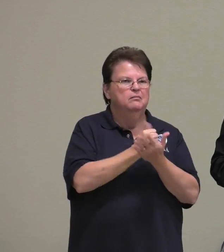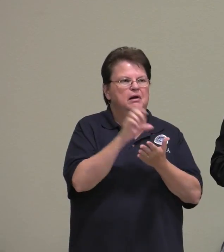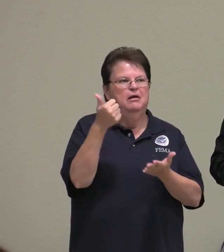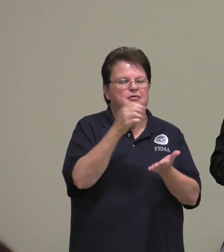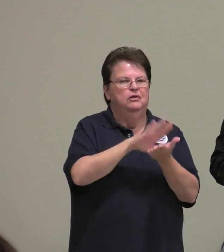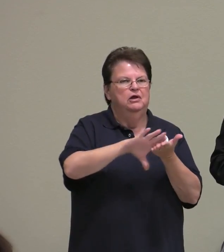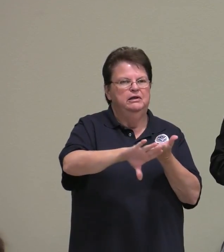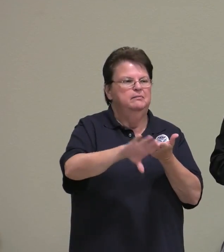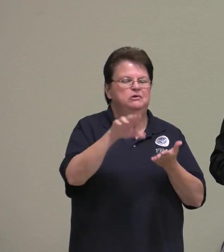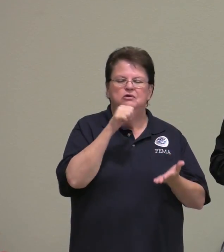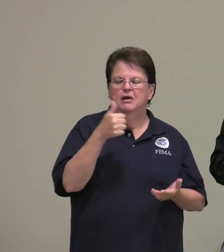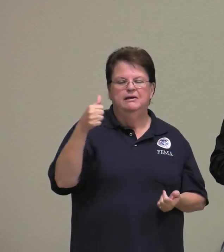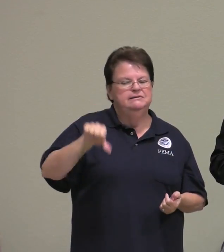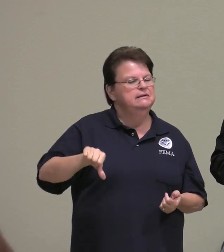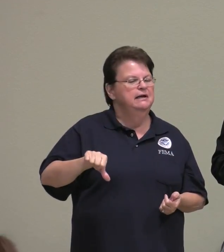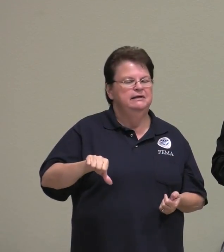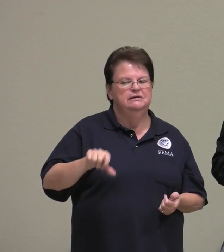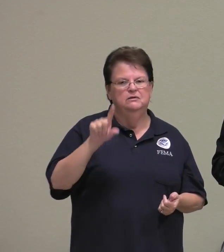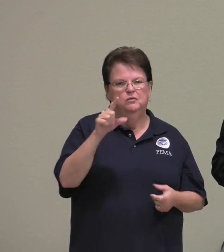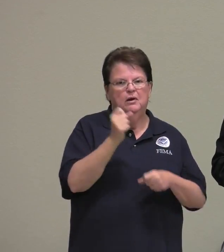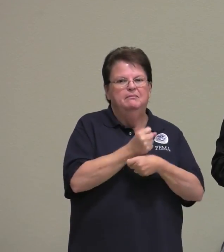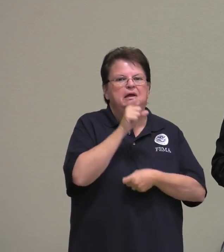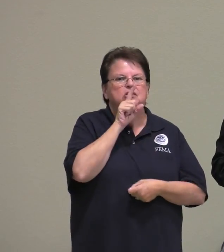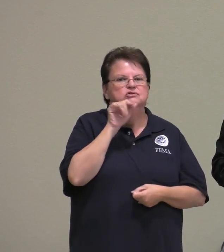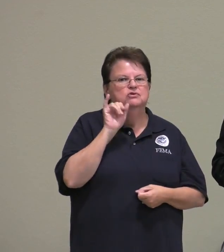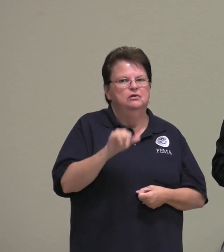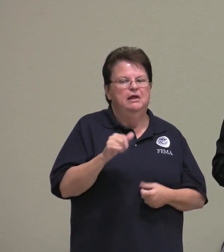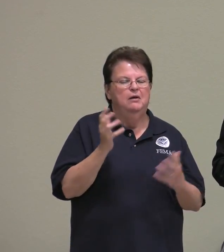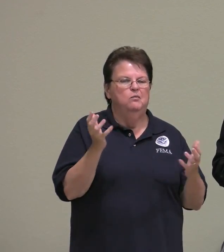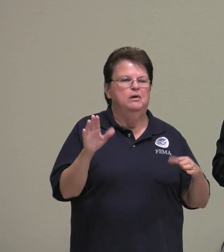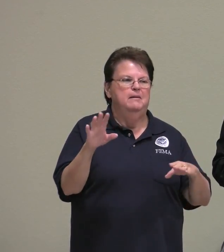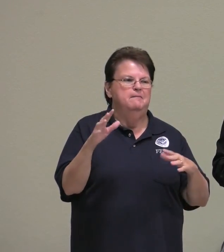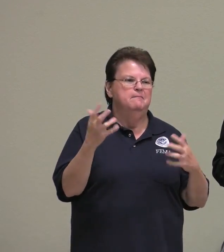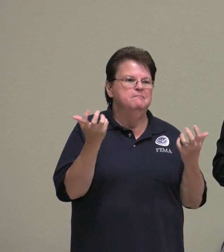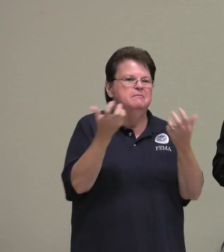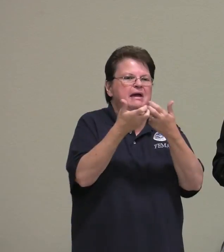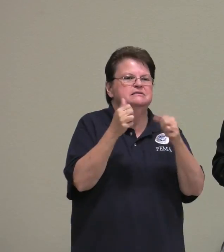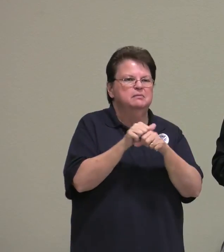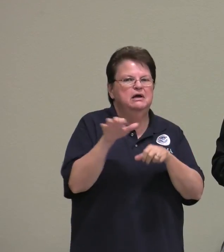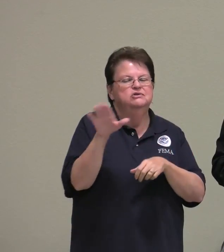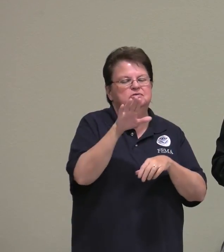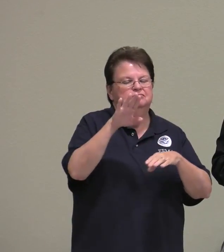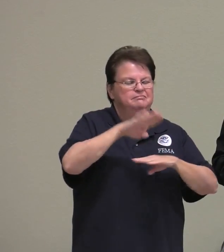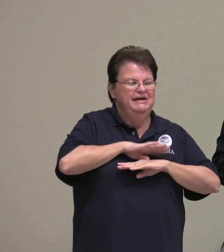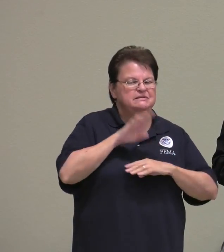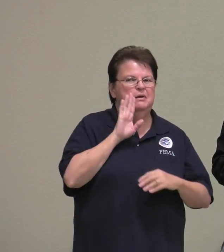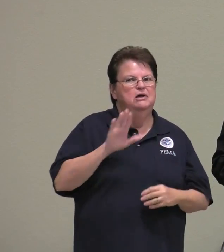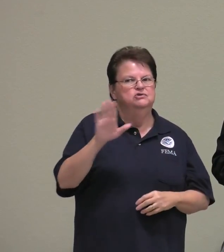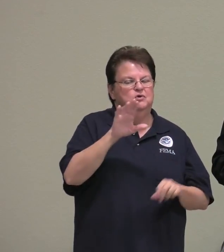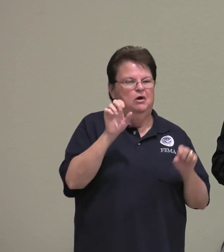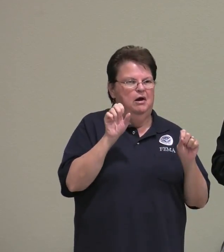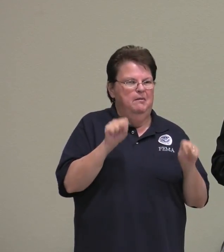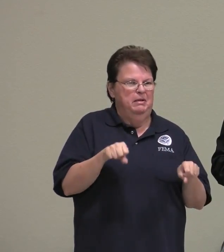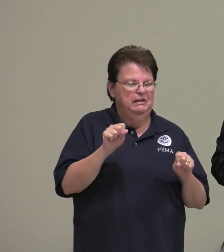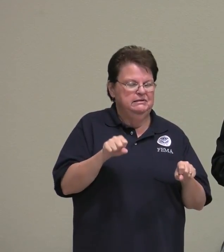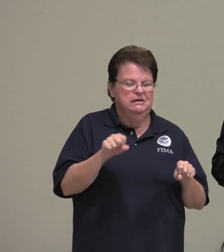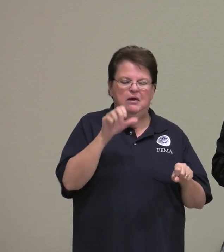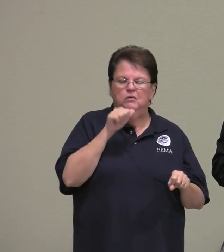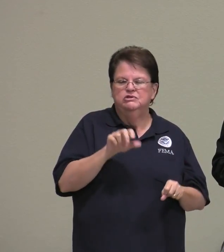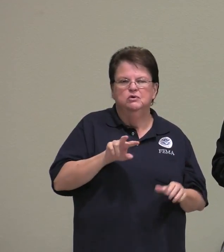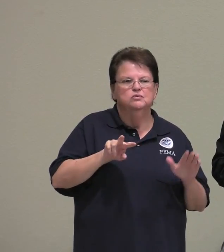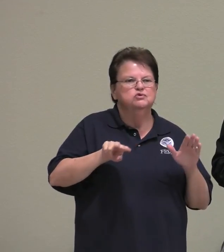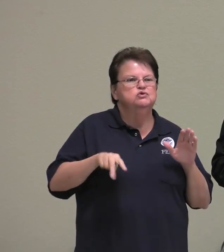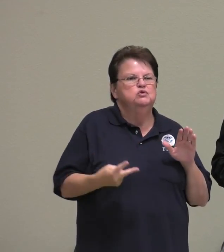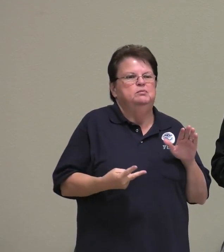than cleanup. You're not being denied. We are making sure that we maximize your eligibility that we do not duplicate benefits